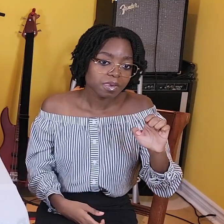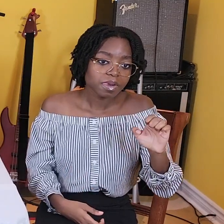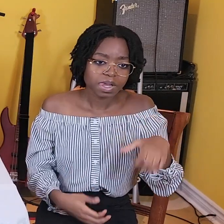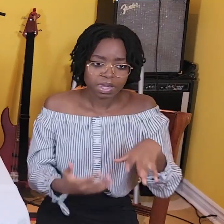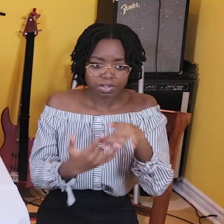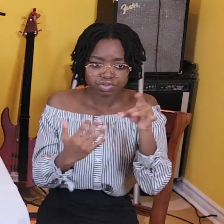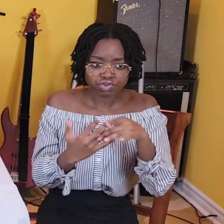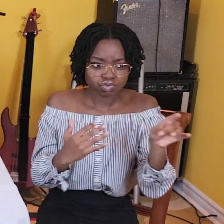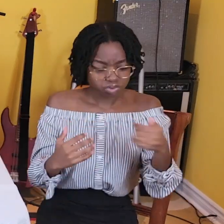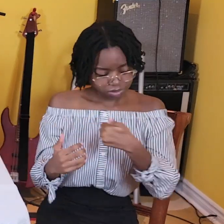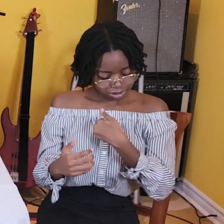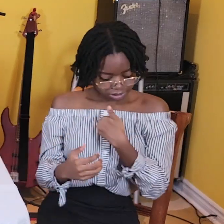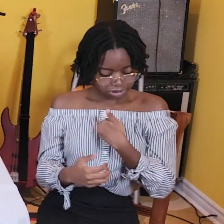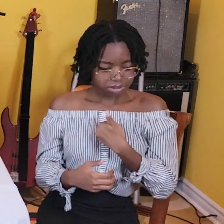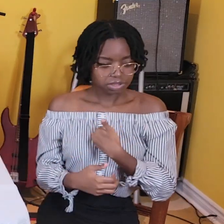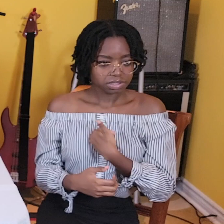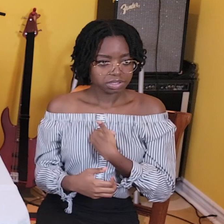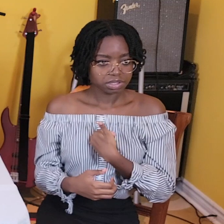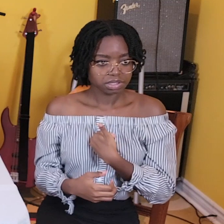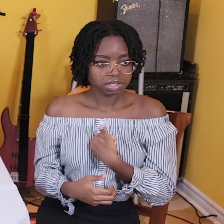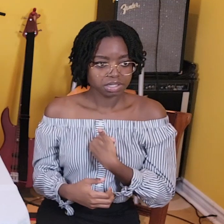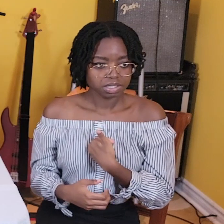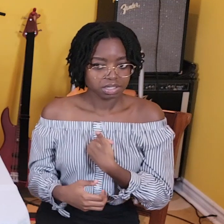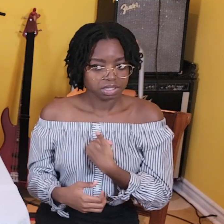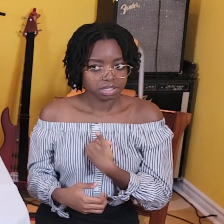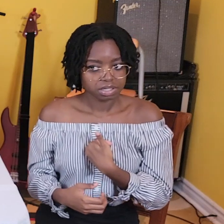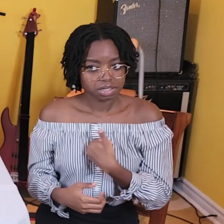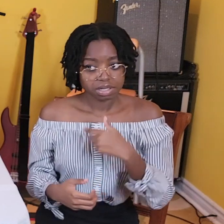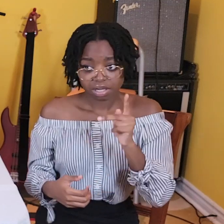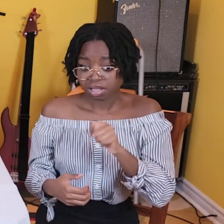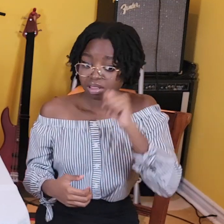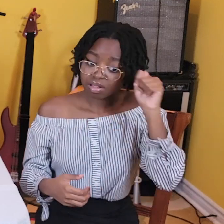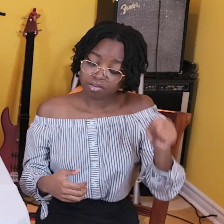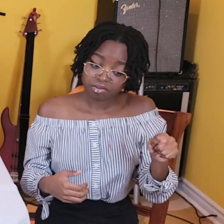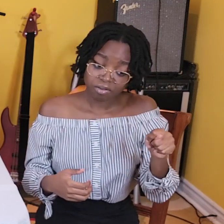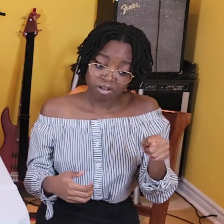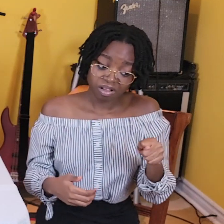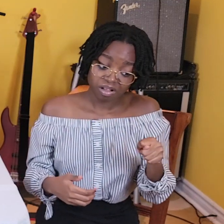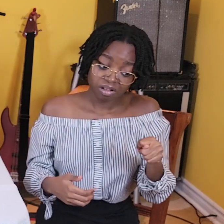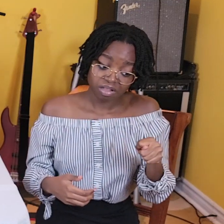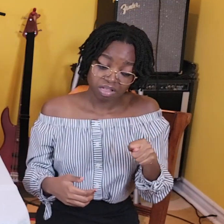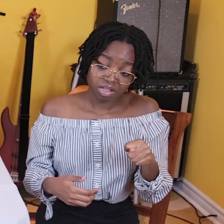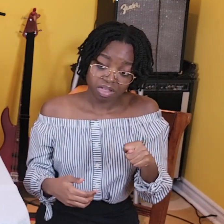And in so doing, he handed Jesus Christ over